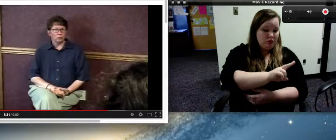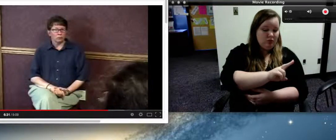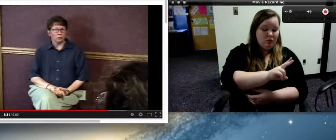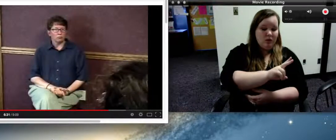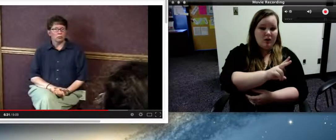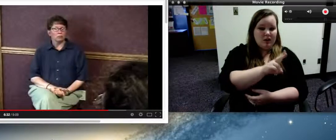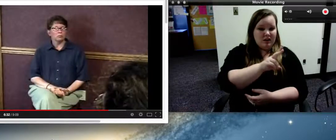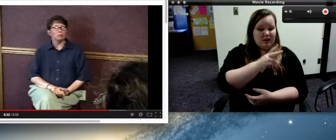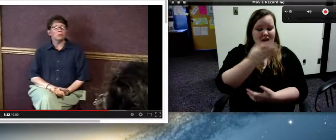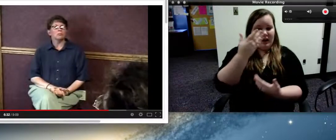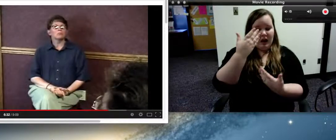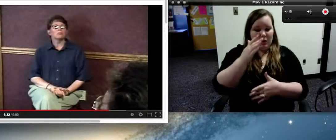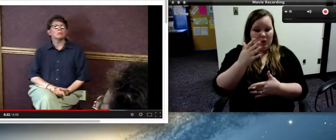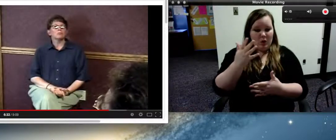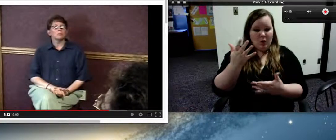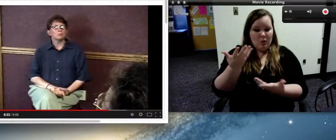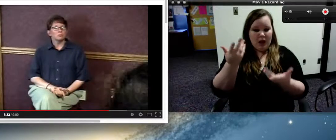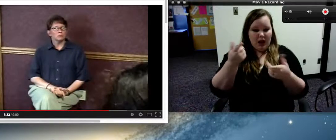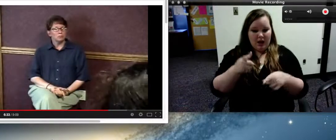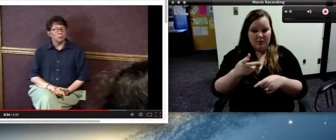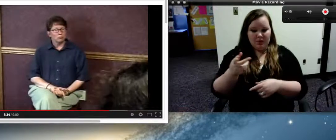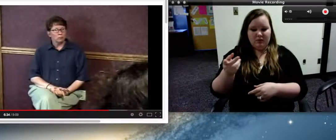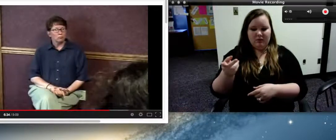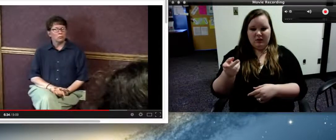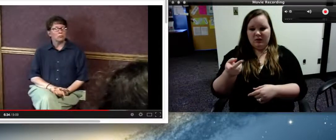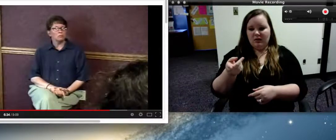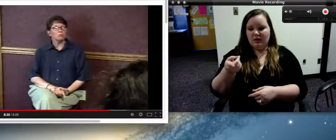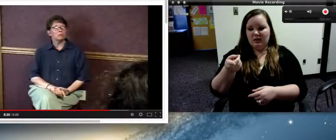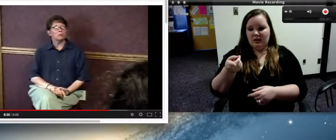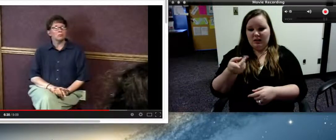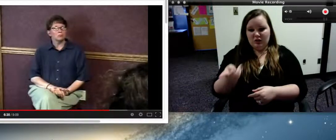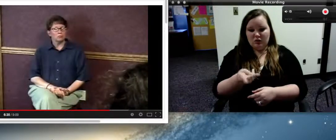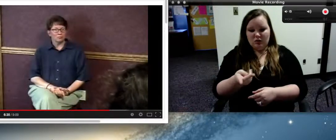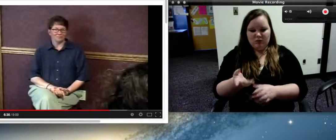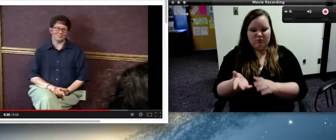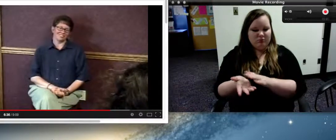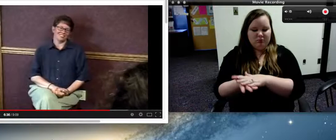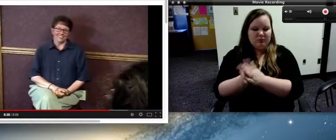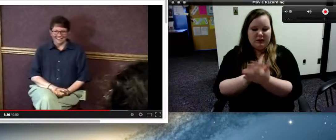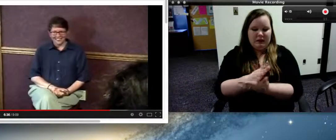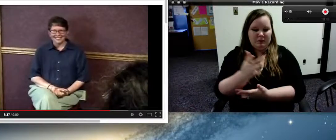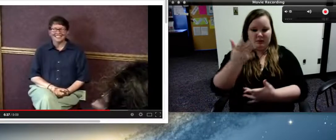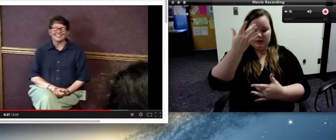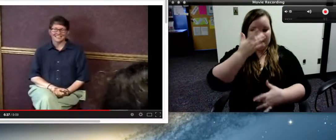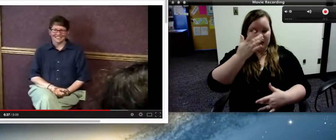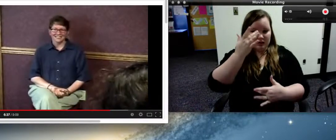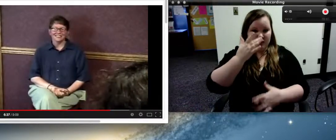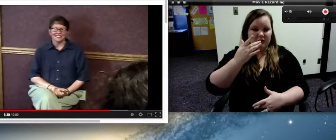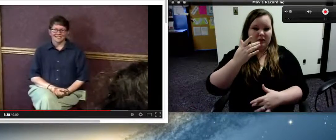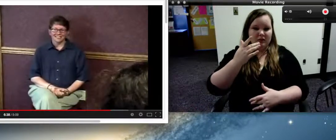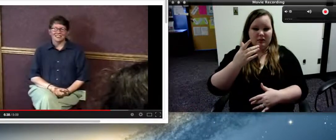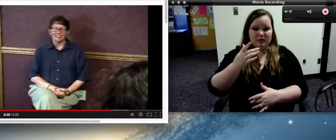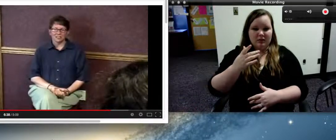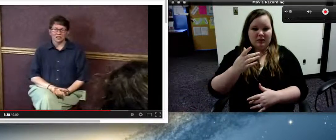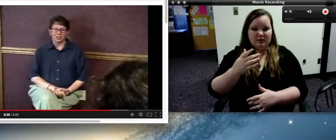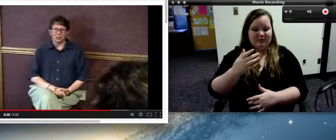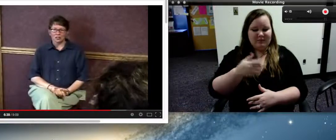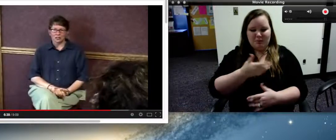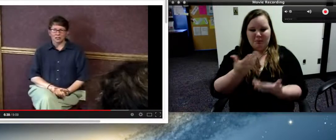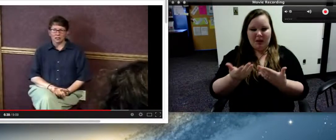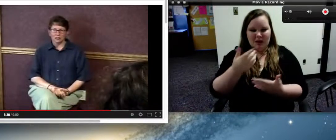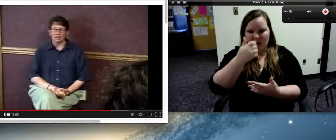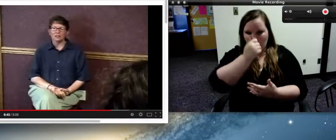sick as a dog for, well, that's funny, sick as a dog. Anyway, he was sick for a couple months after. It's like, she was like carrying some kind of cold thing, and they